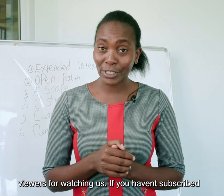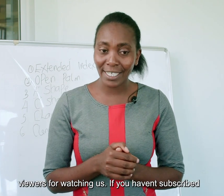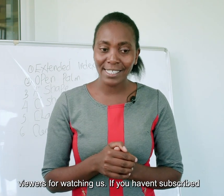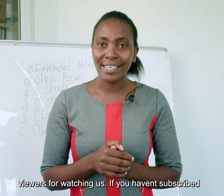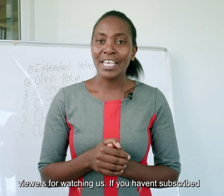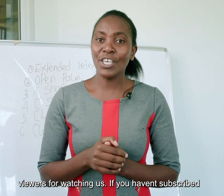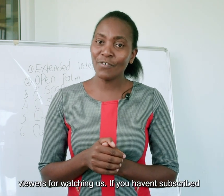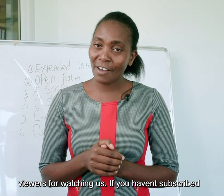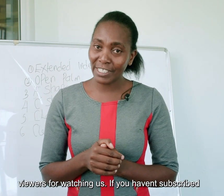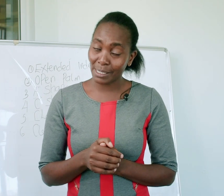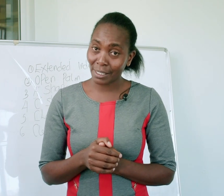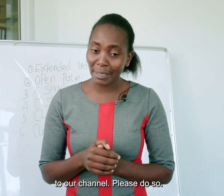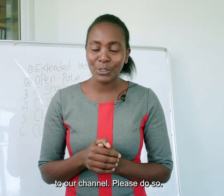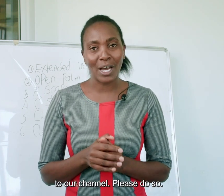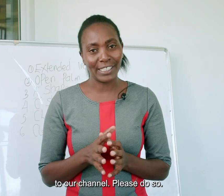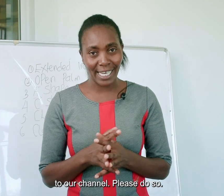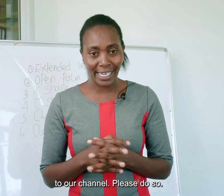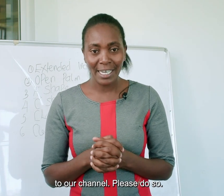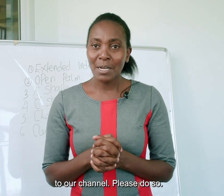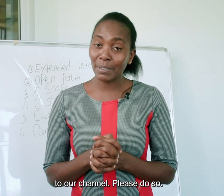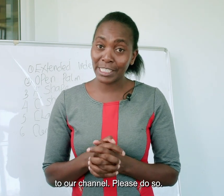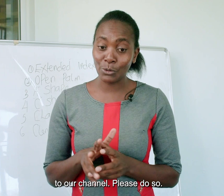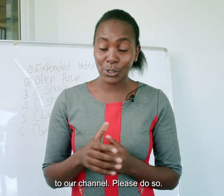watching us. If you haven't subscribed to our channel, please do so.